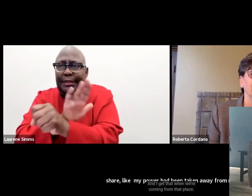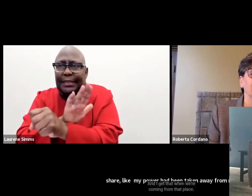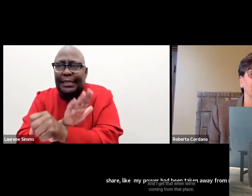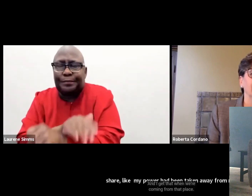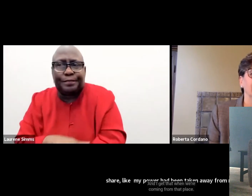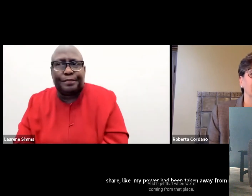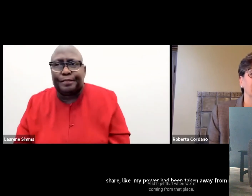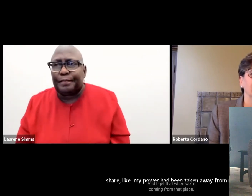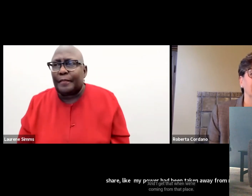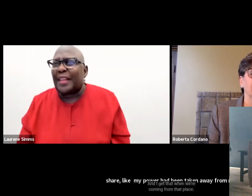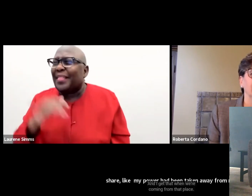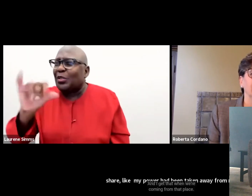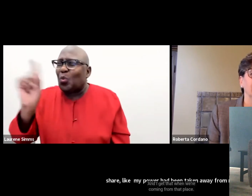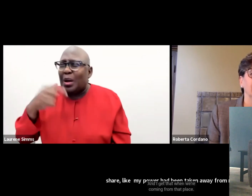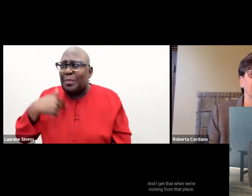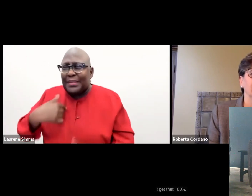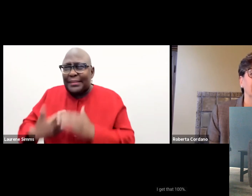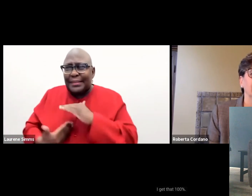for our suffering.